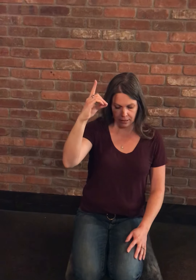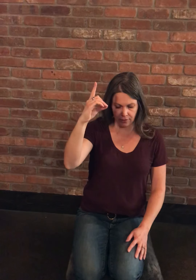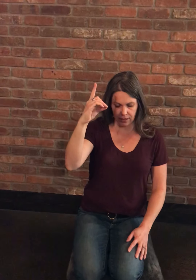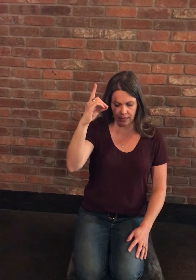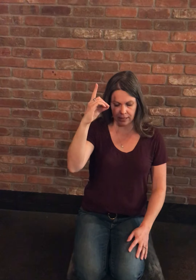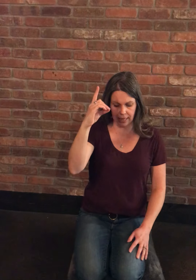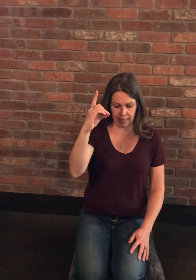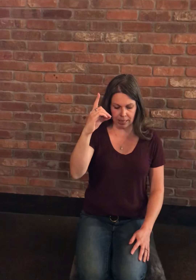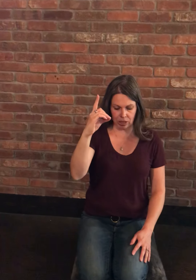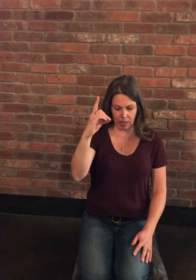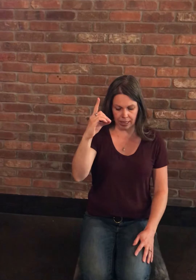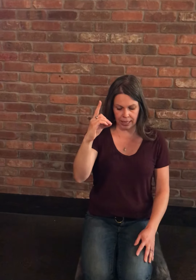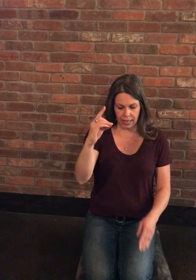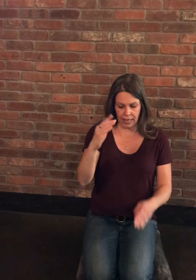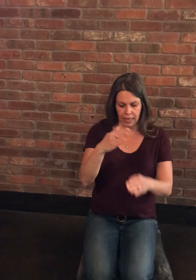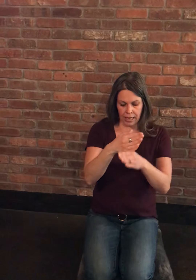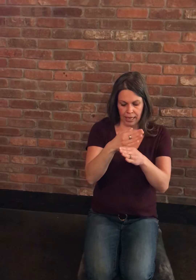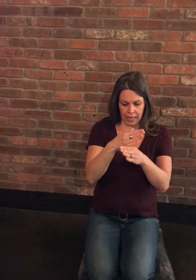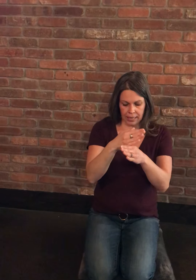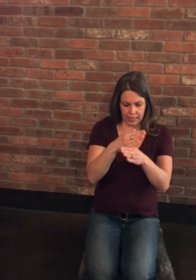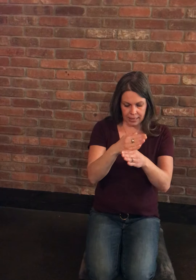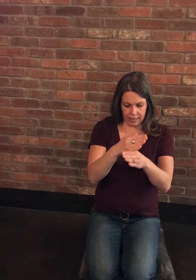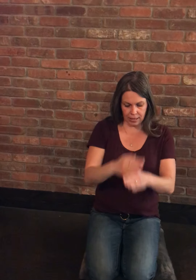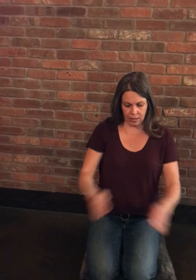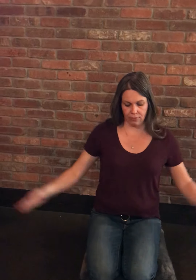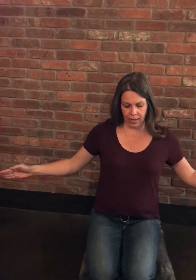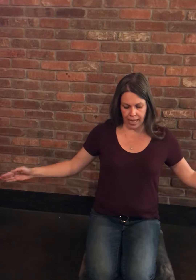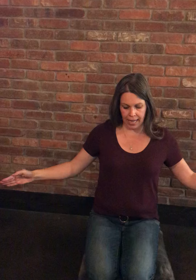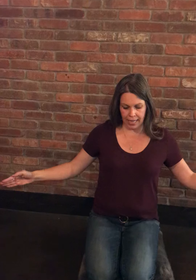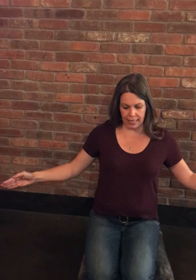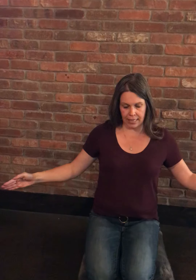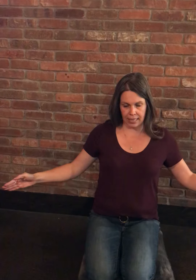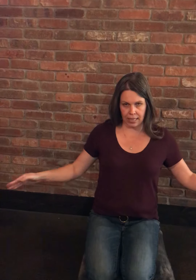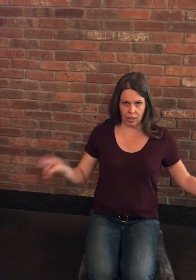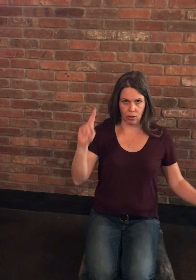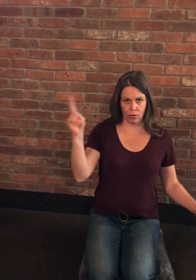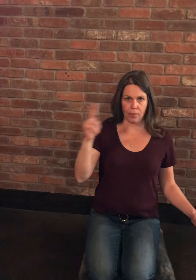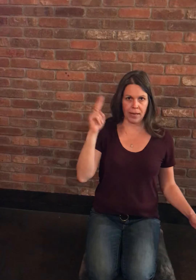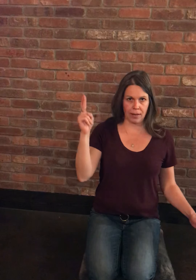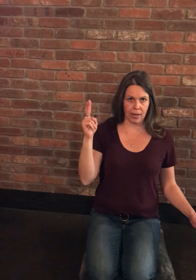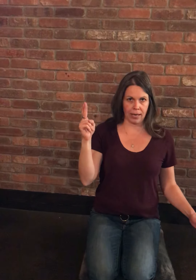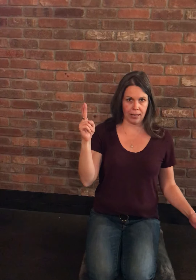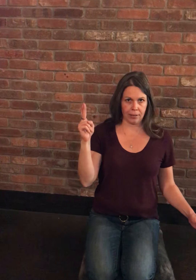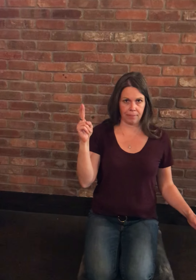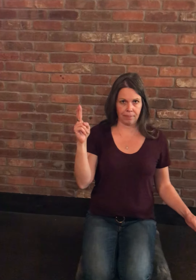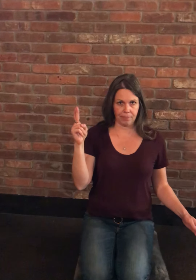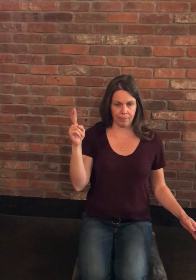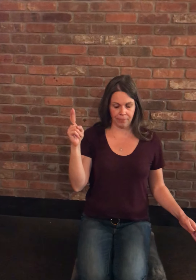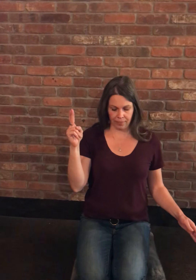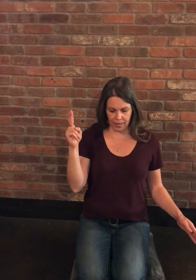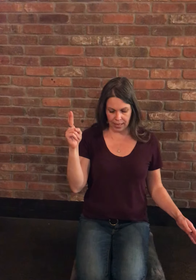for Diocletian, and divides the Roman Empire.